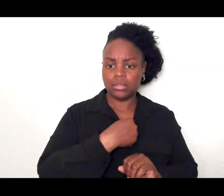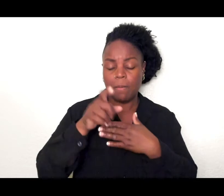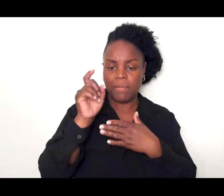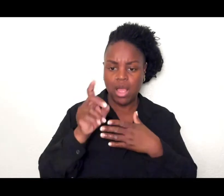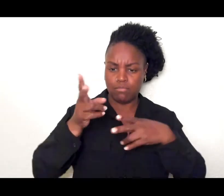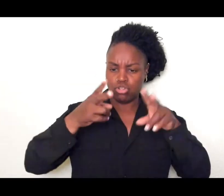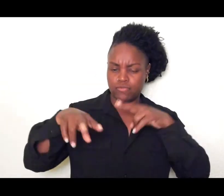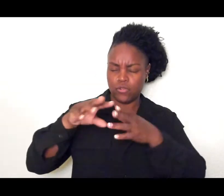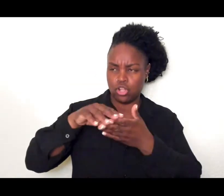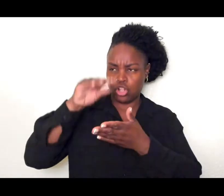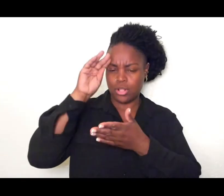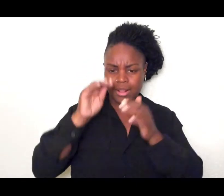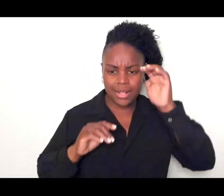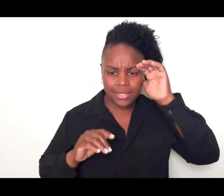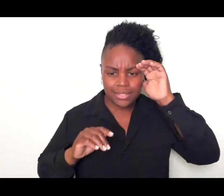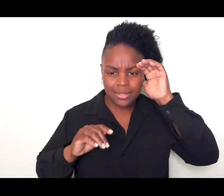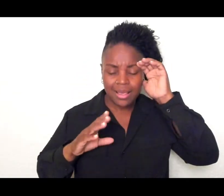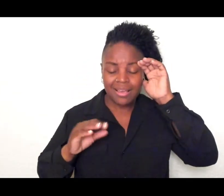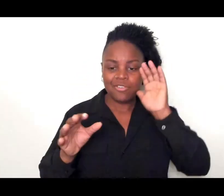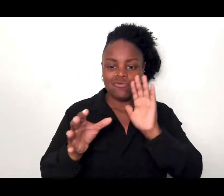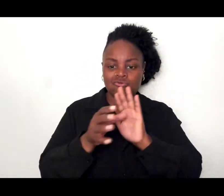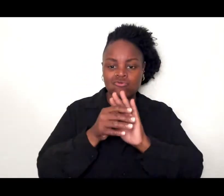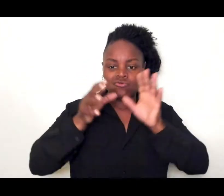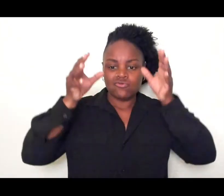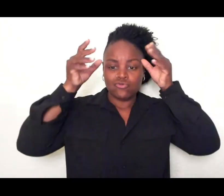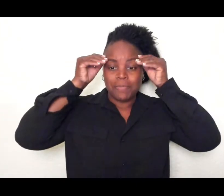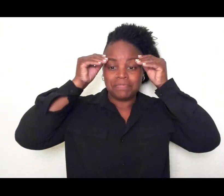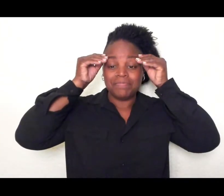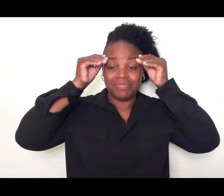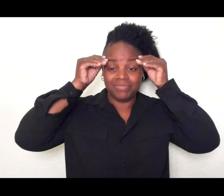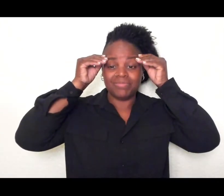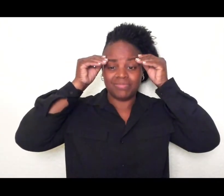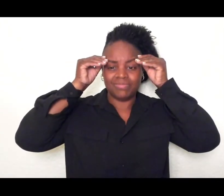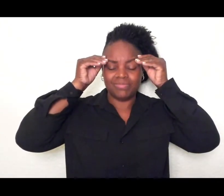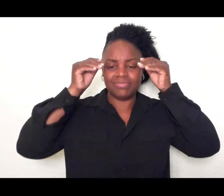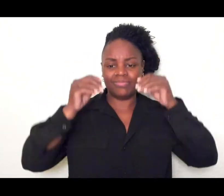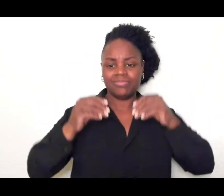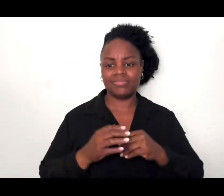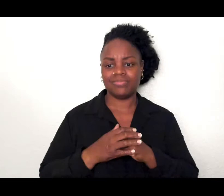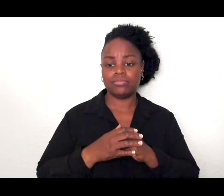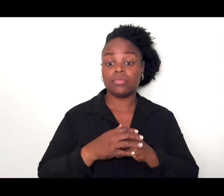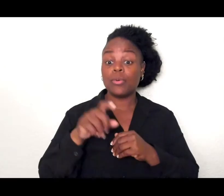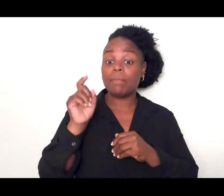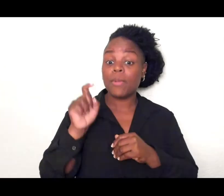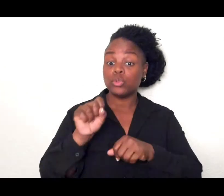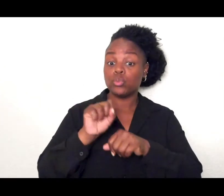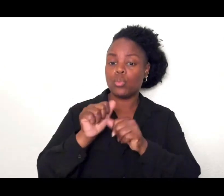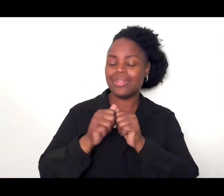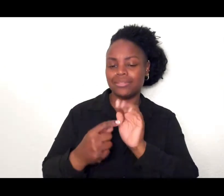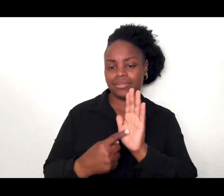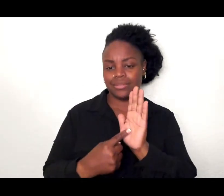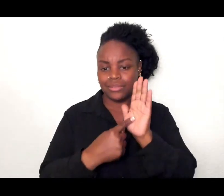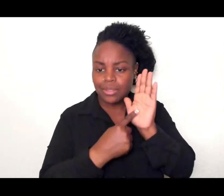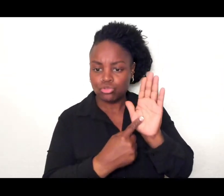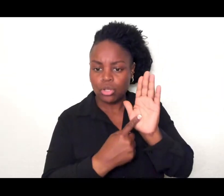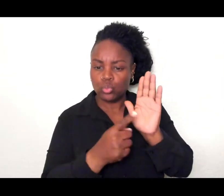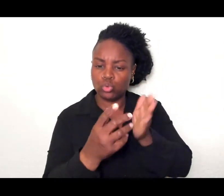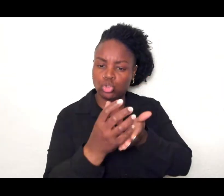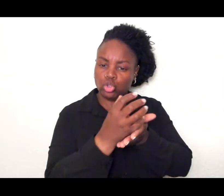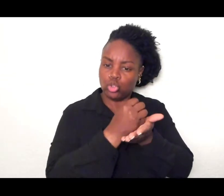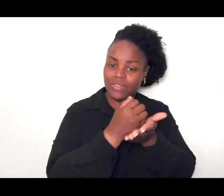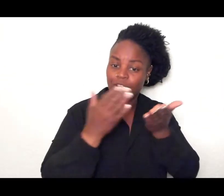you? There will come a time, that time may have already come for some, when folks will want to